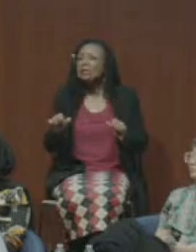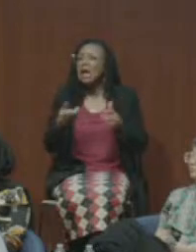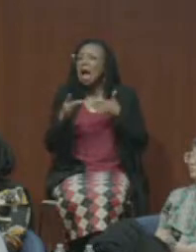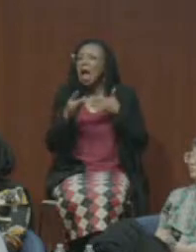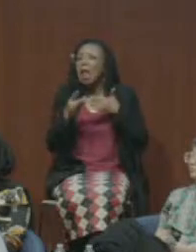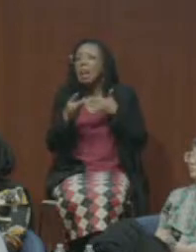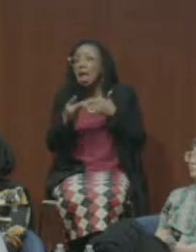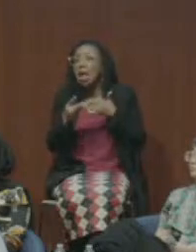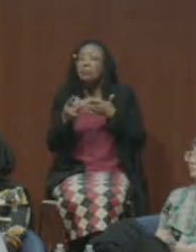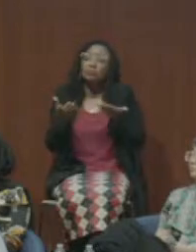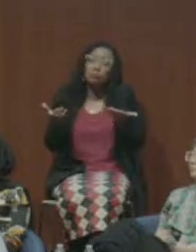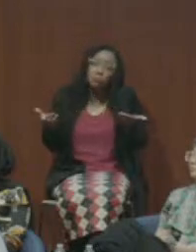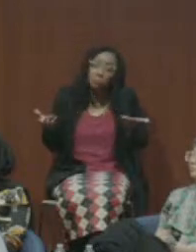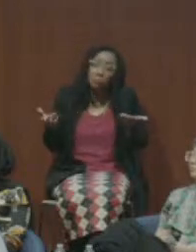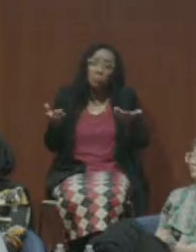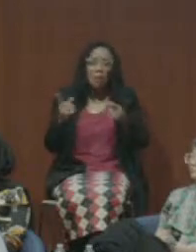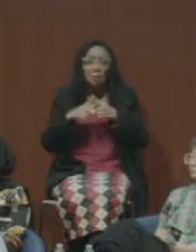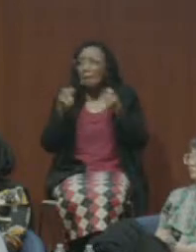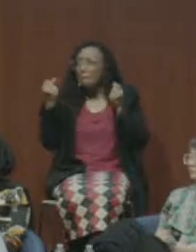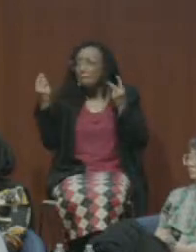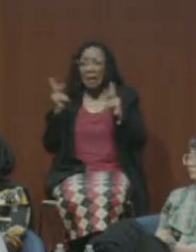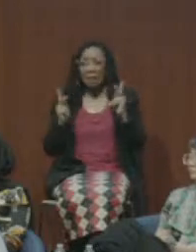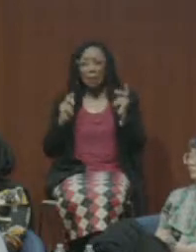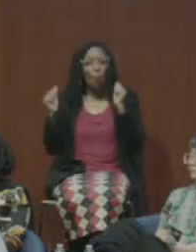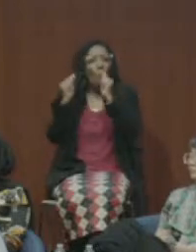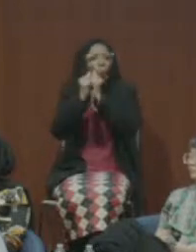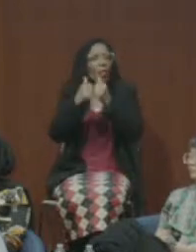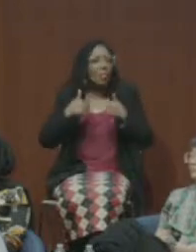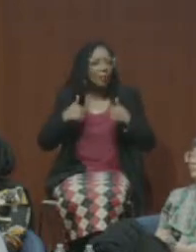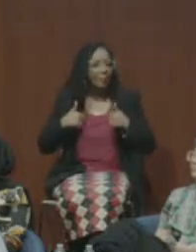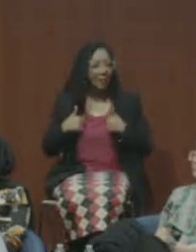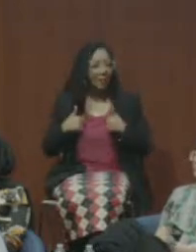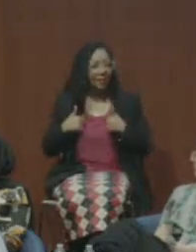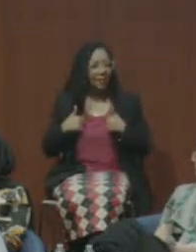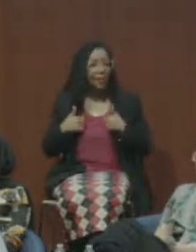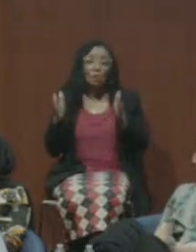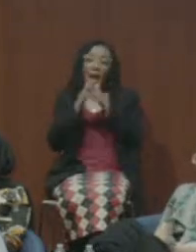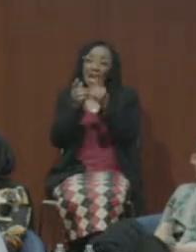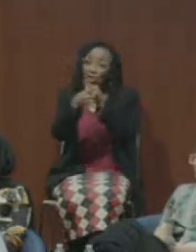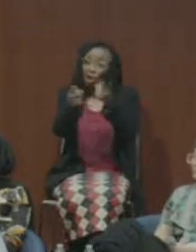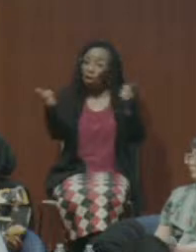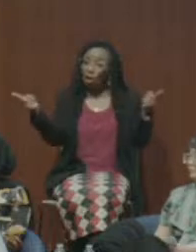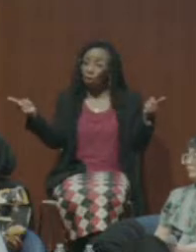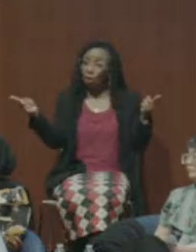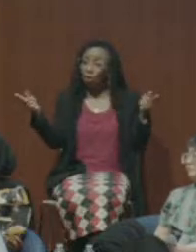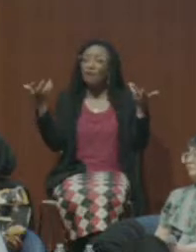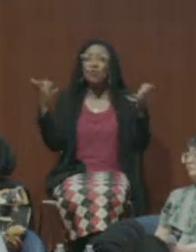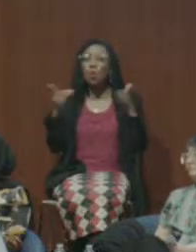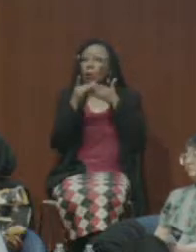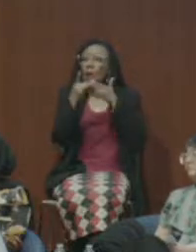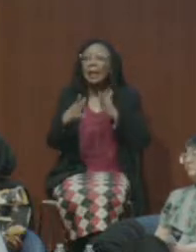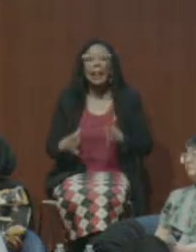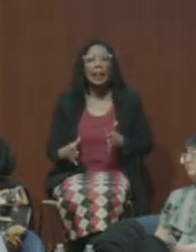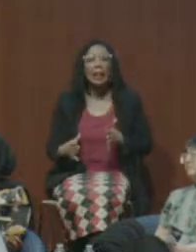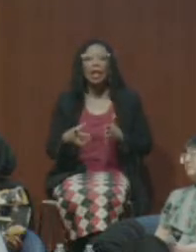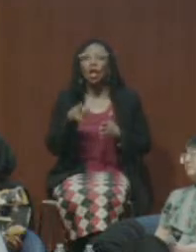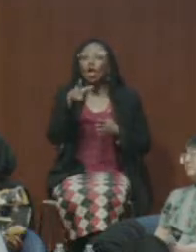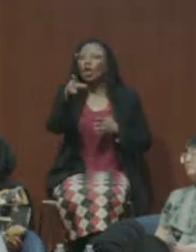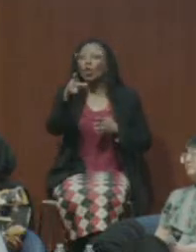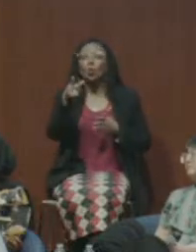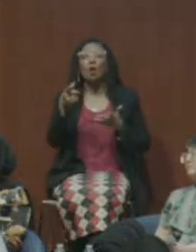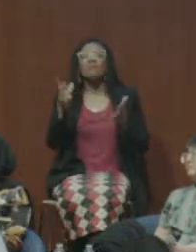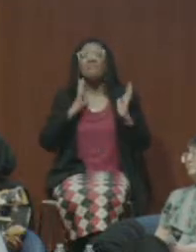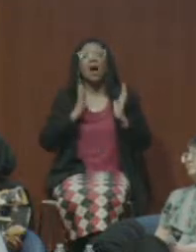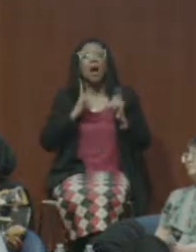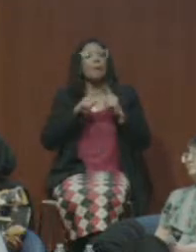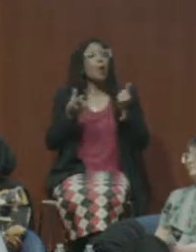leader of it, but I had many people join me. So that's why I ask you, if you don't want to be the leader, if you don't want to be the one, how are you jumping